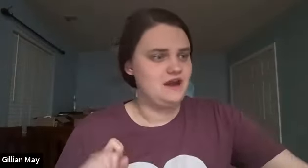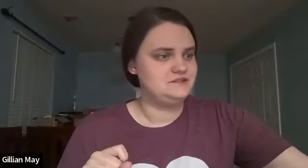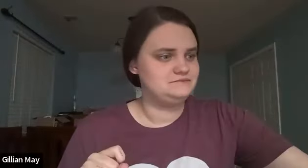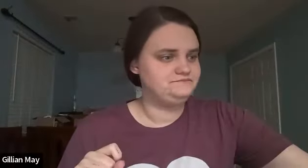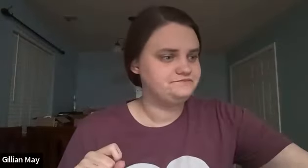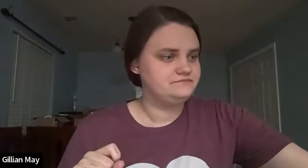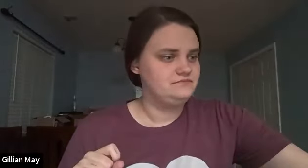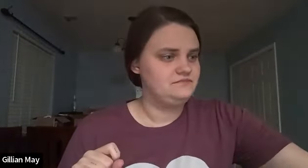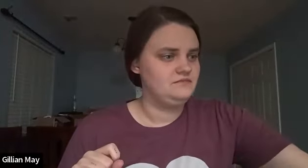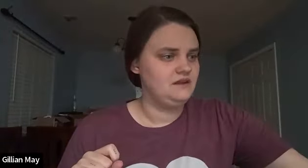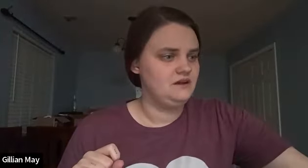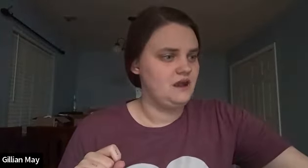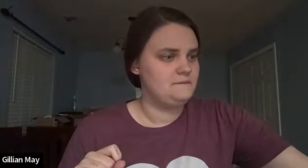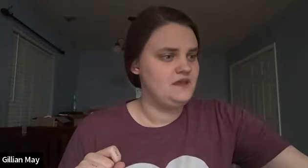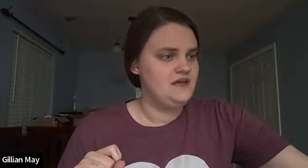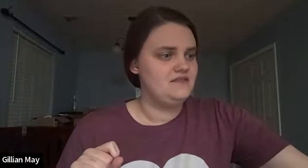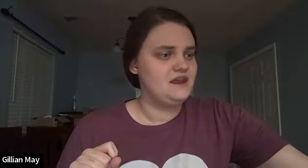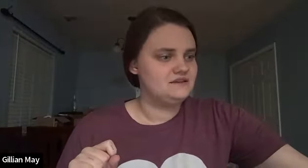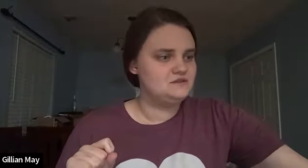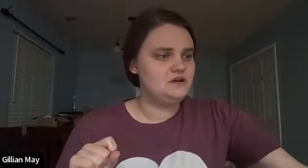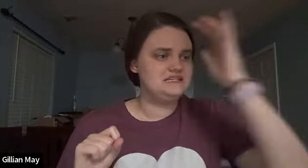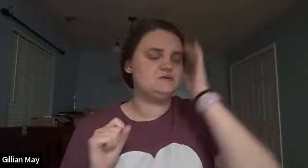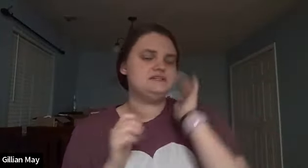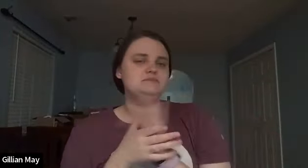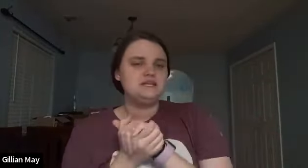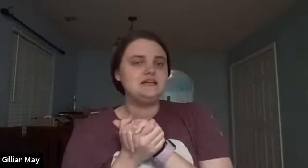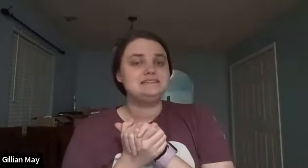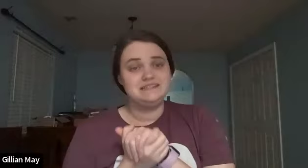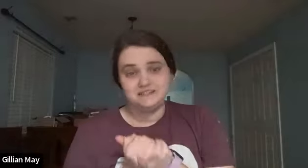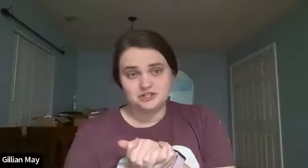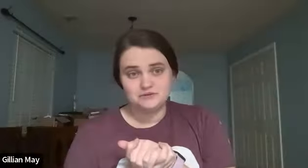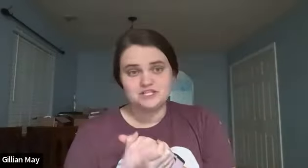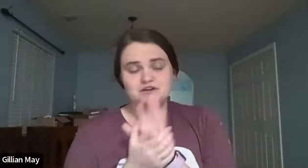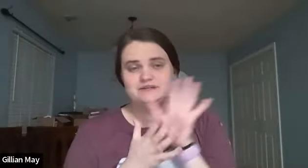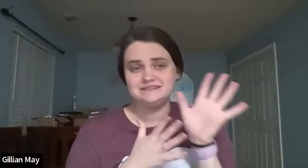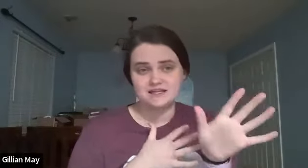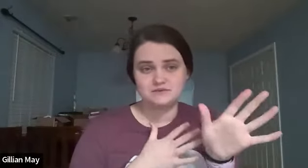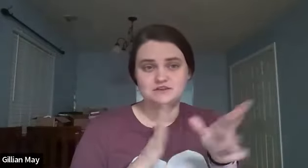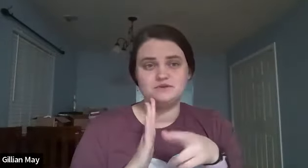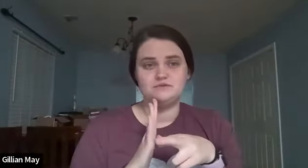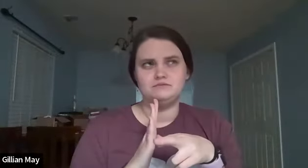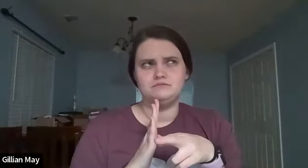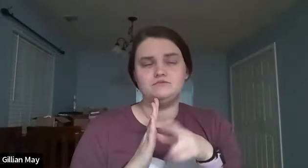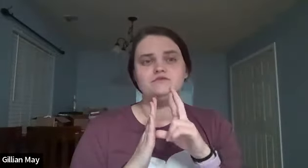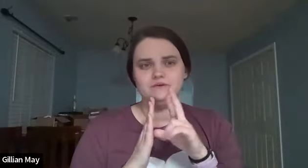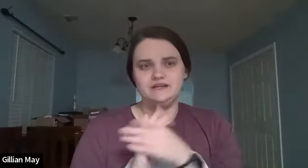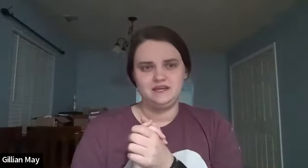to. Okay. The next one is going to be teacher, which I know we did last week, so I'm going to review it